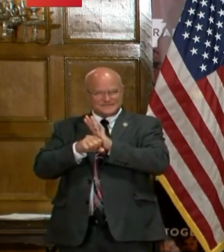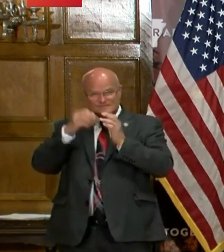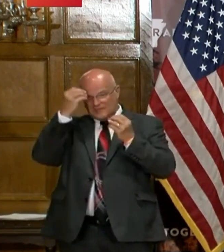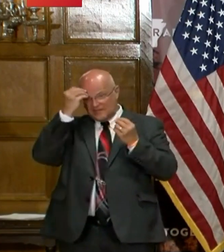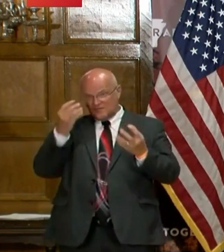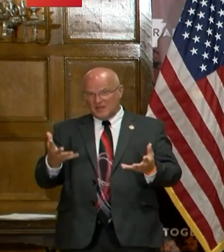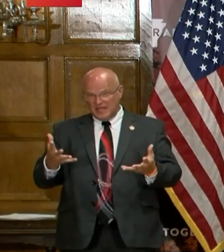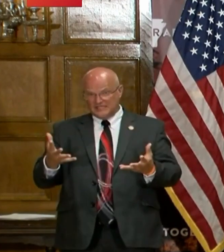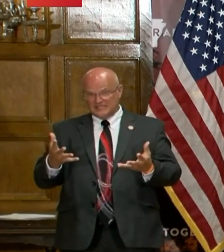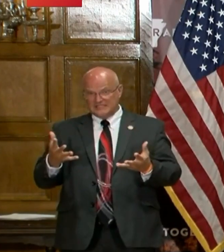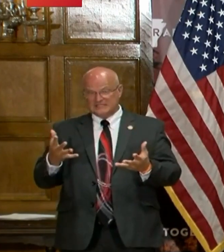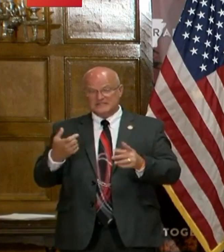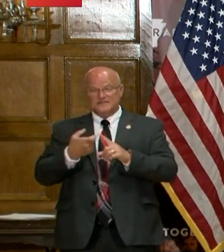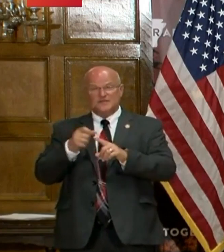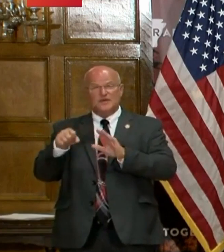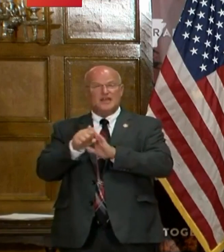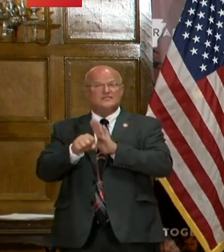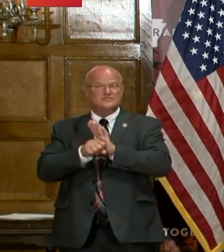those